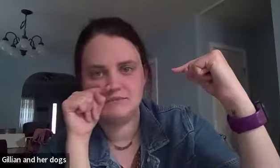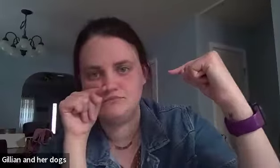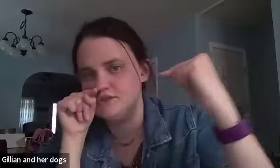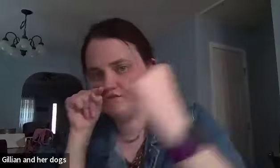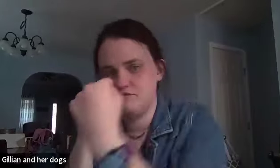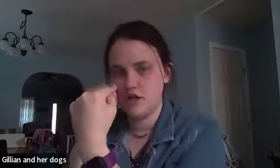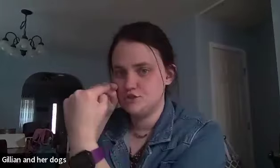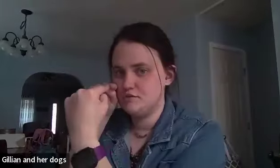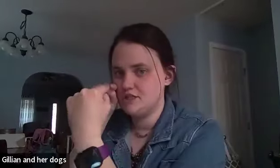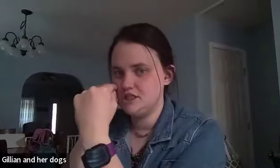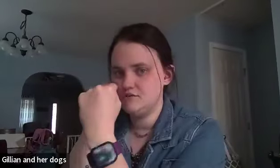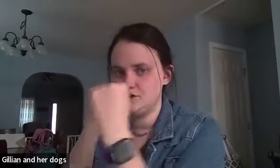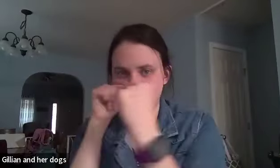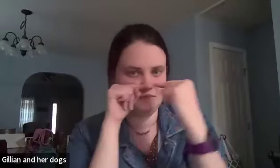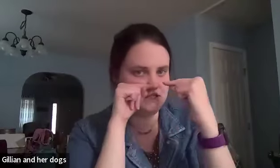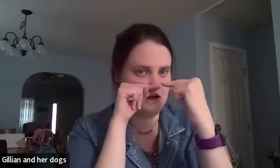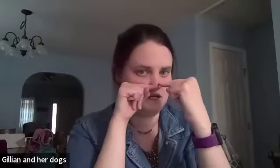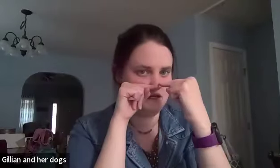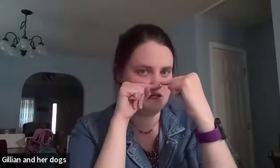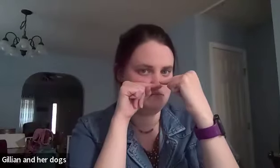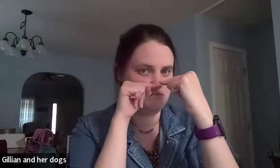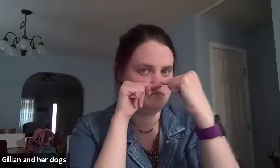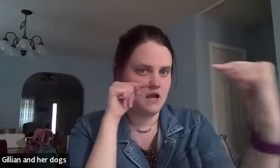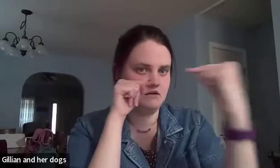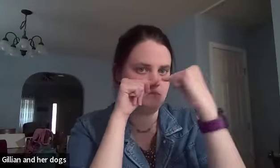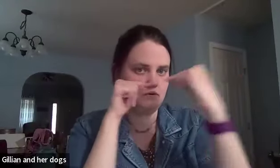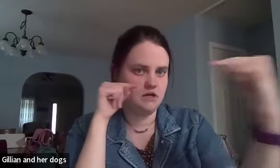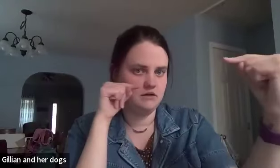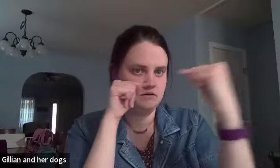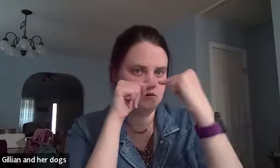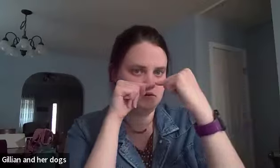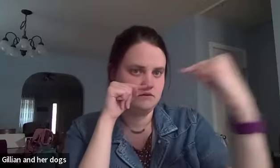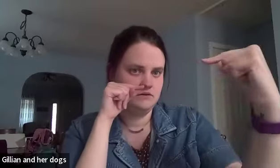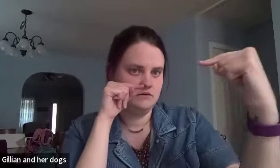like flush with my cheek versus my dominant is diagonally pointing.